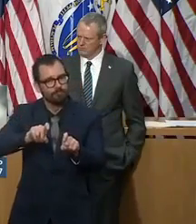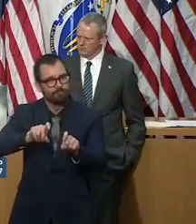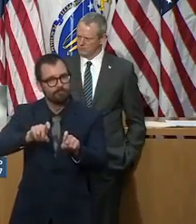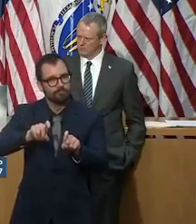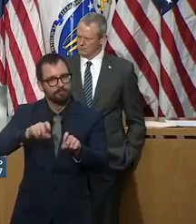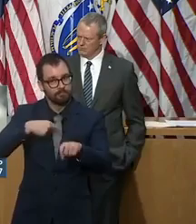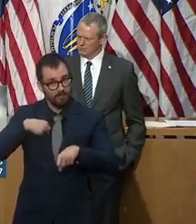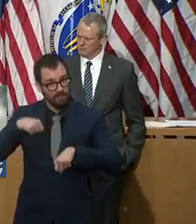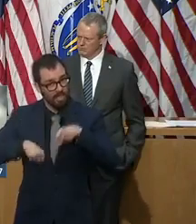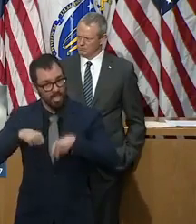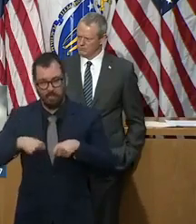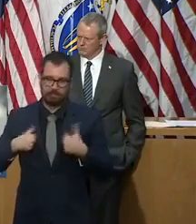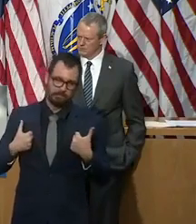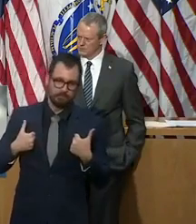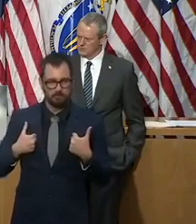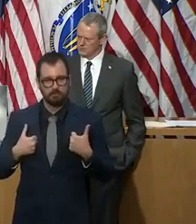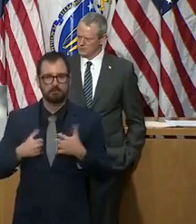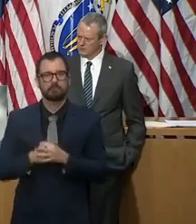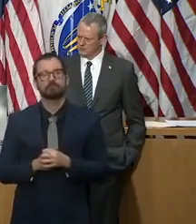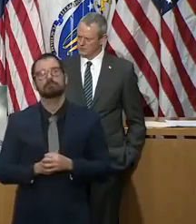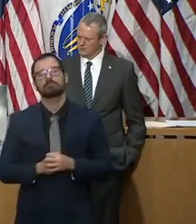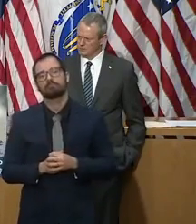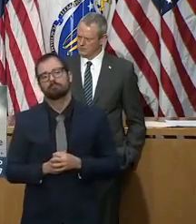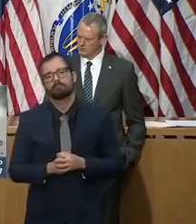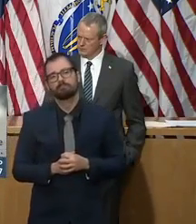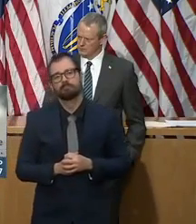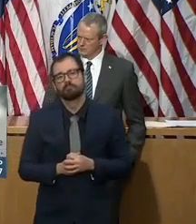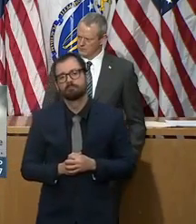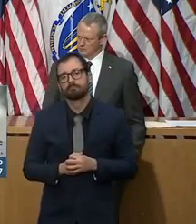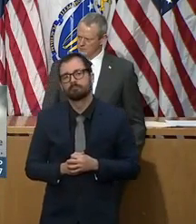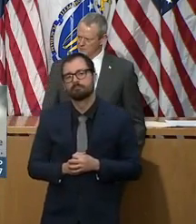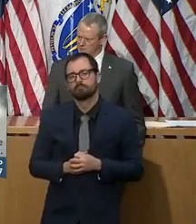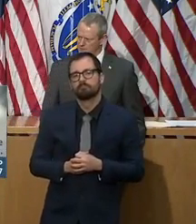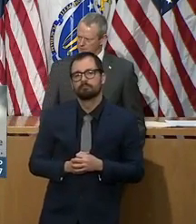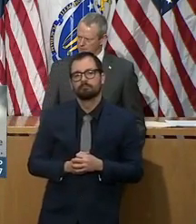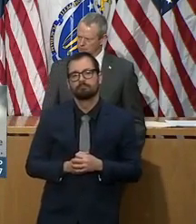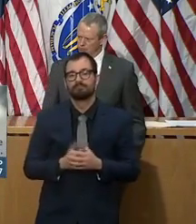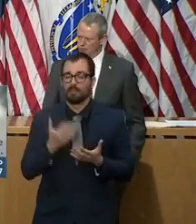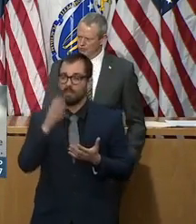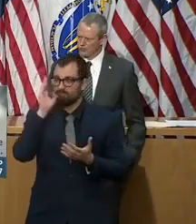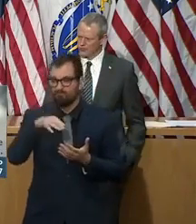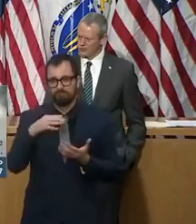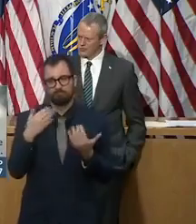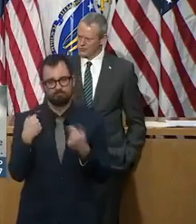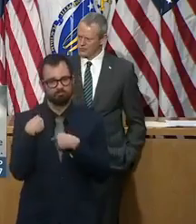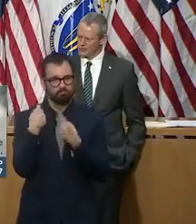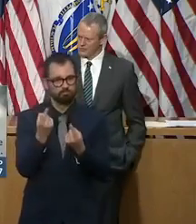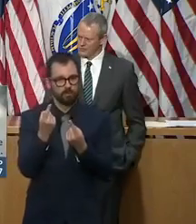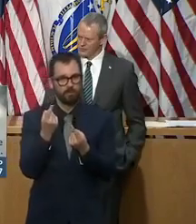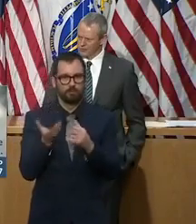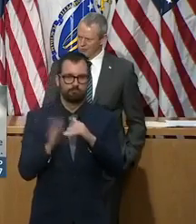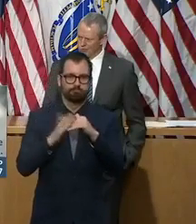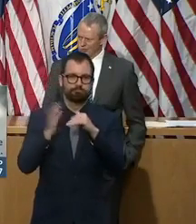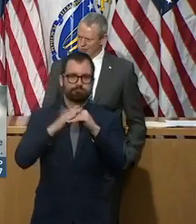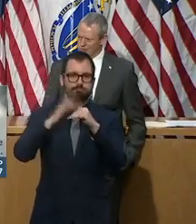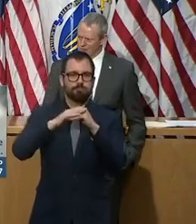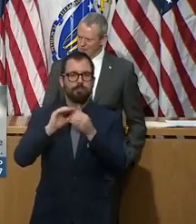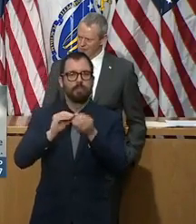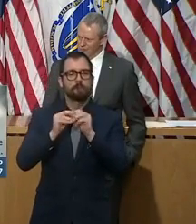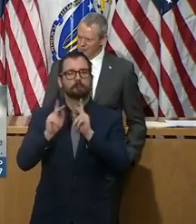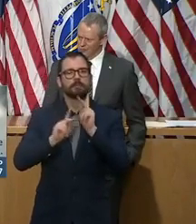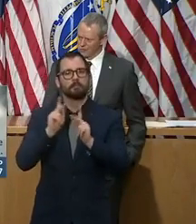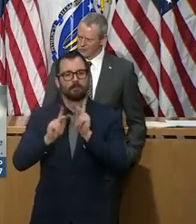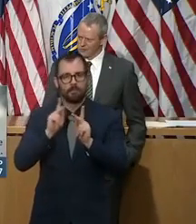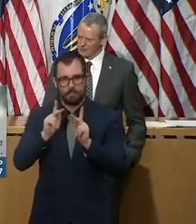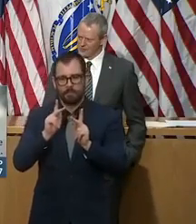resource teams that are available for homes. And so if I have 12 teams of 10, and if those individuals are in a